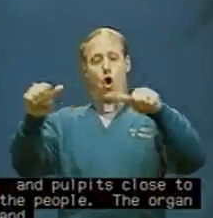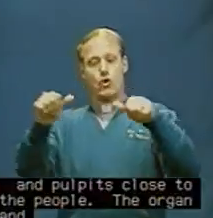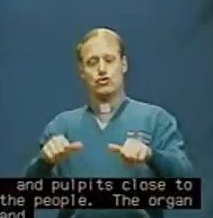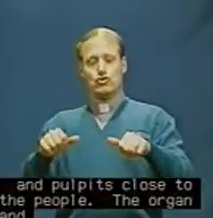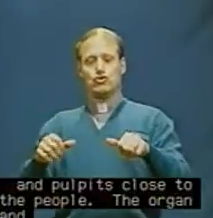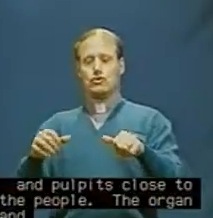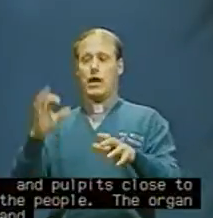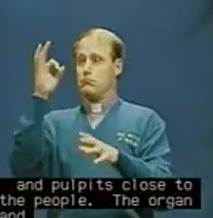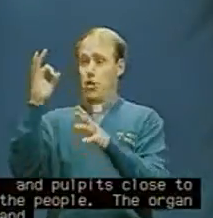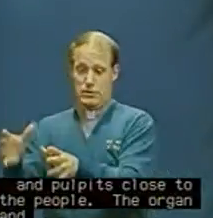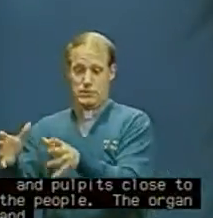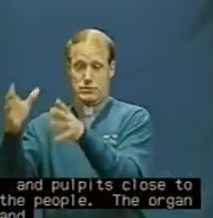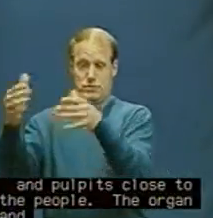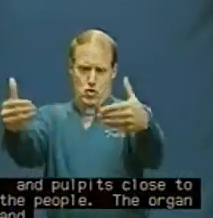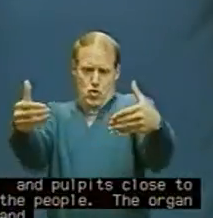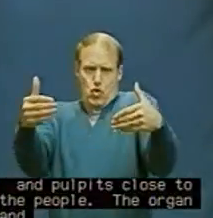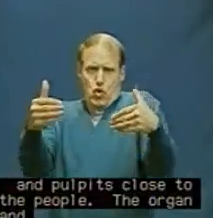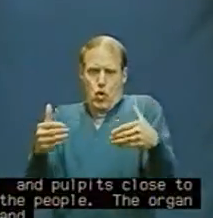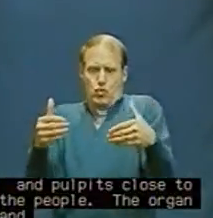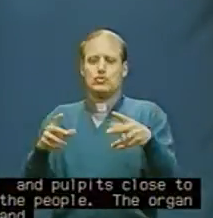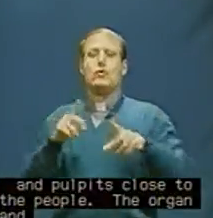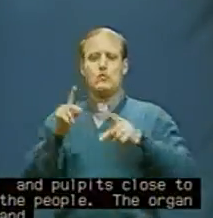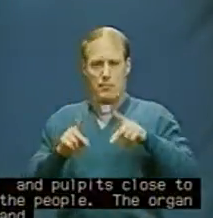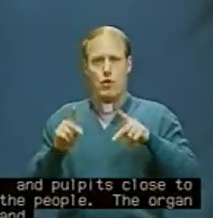and pulpits close to the people. The organ